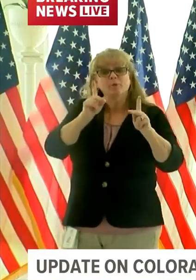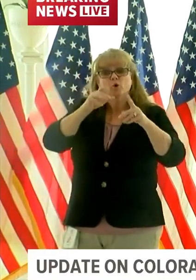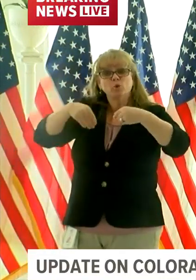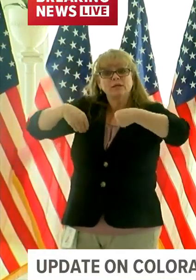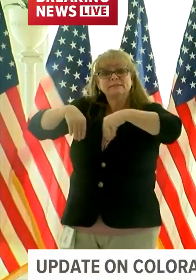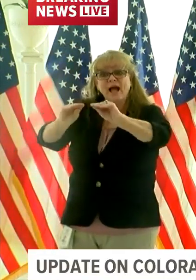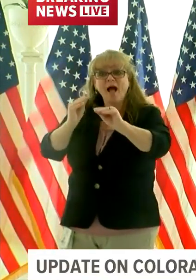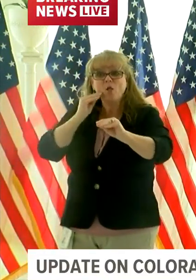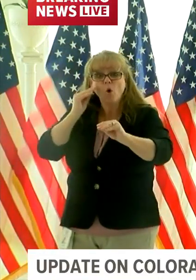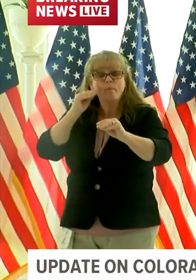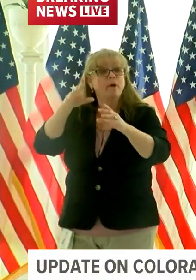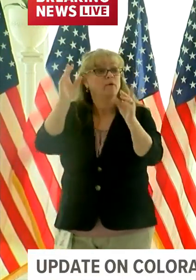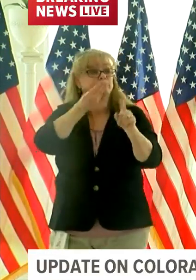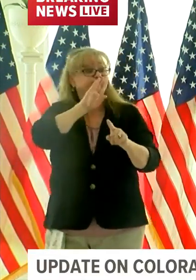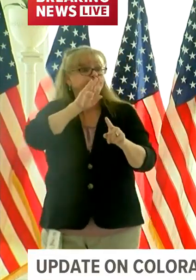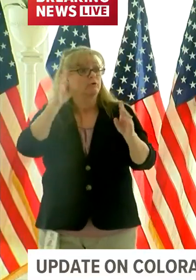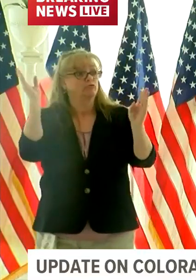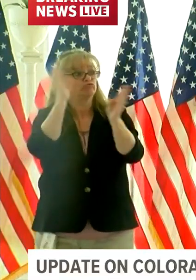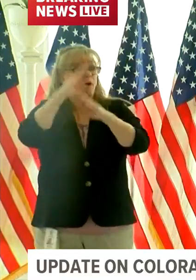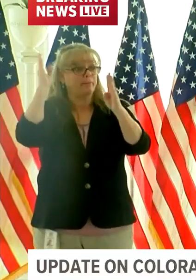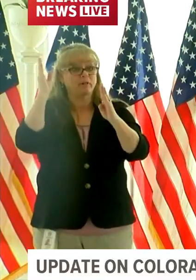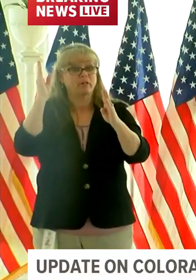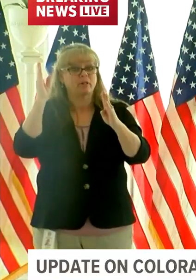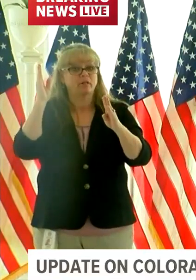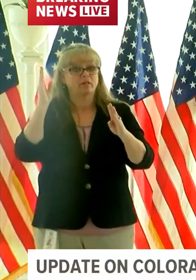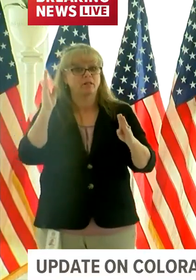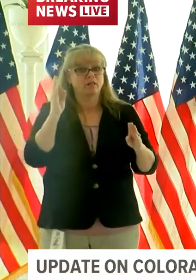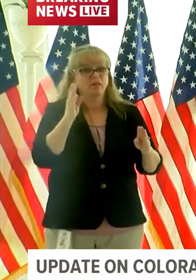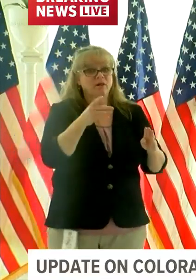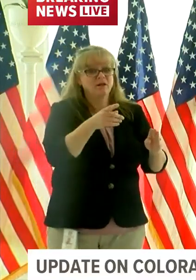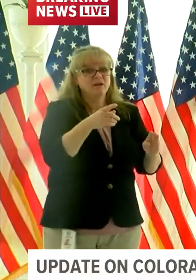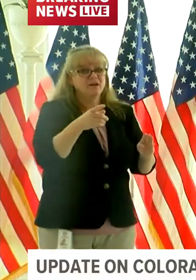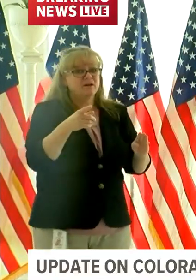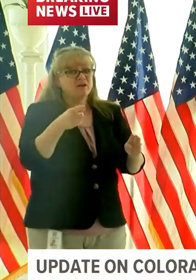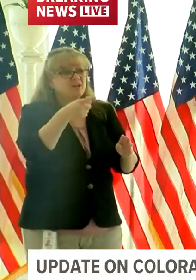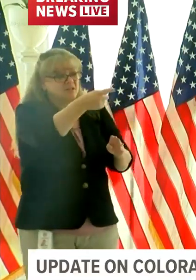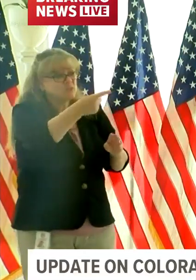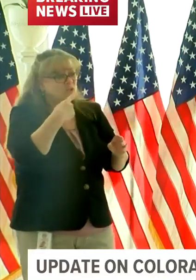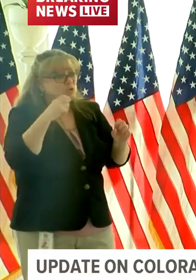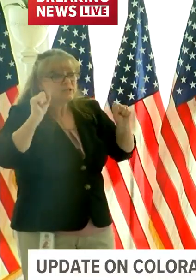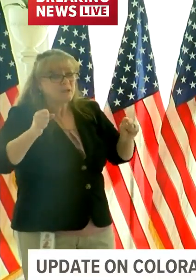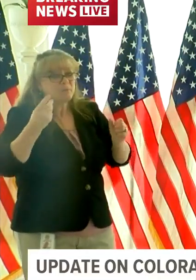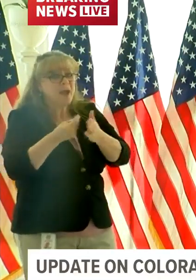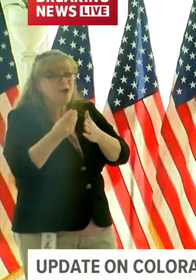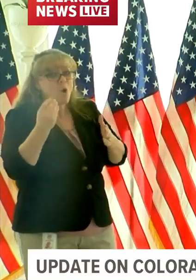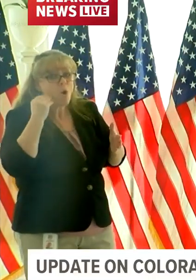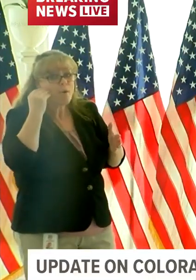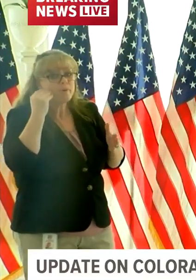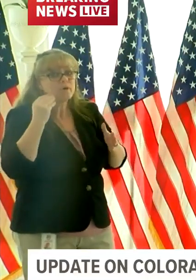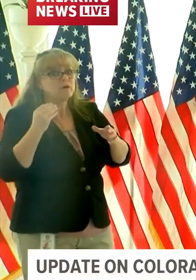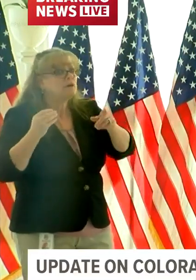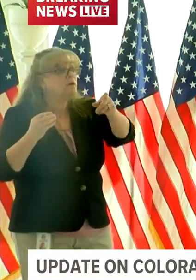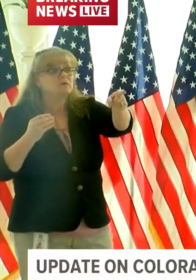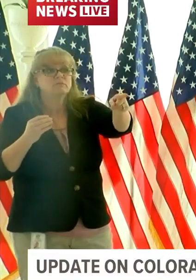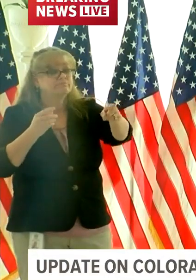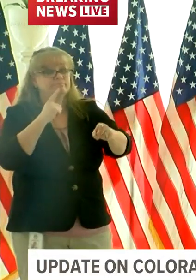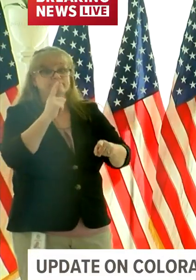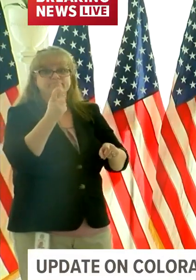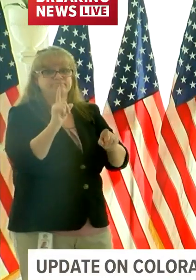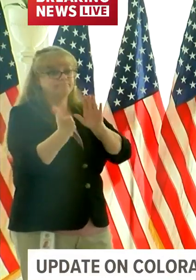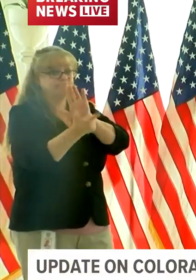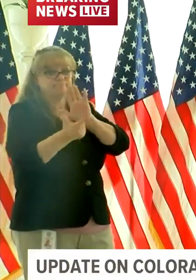But you're saying they want to buy a home. They can still buy a home just as somebody bought their home. Told they cannot. Well, I'm telling them they can.